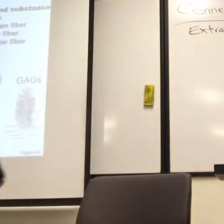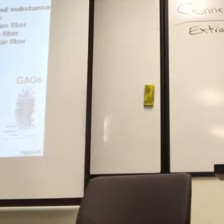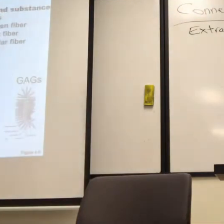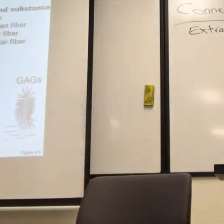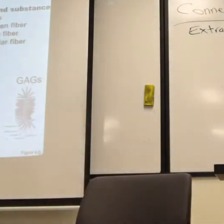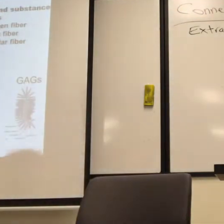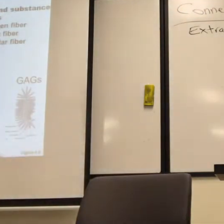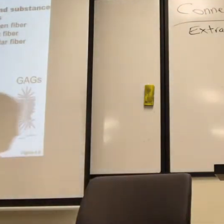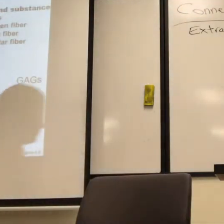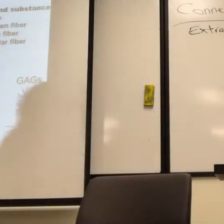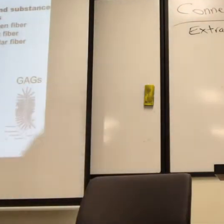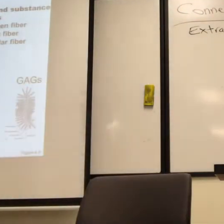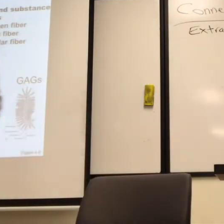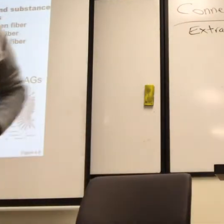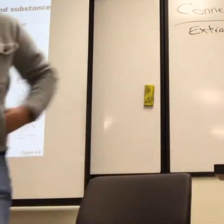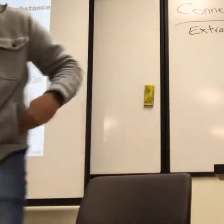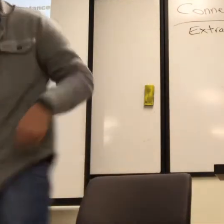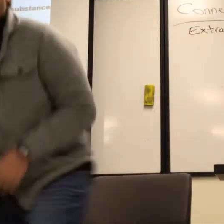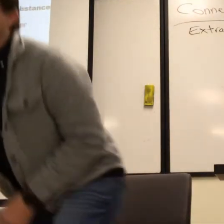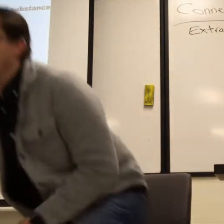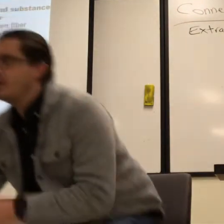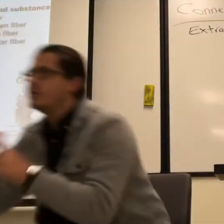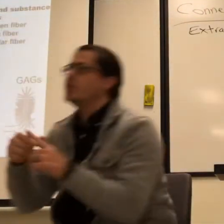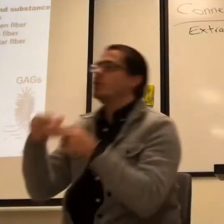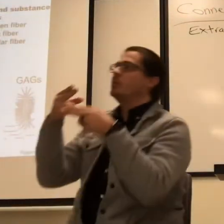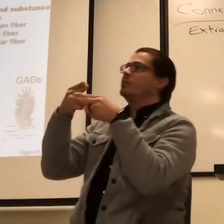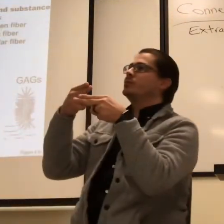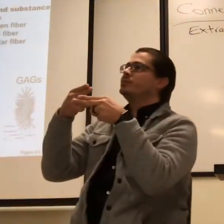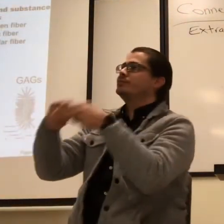I have that term there called gags